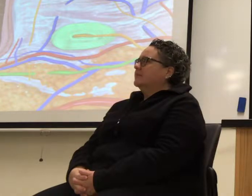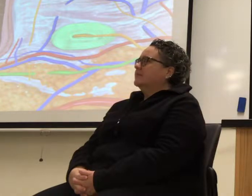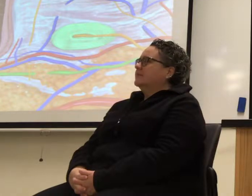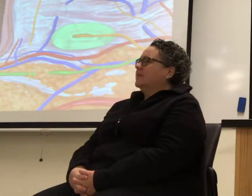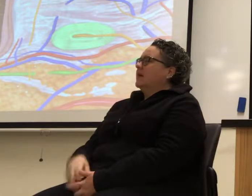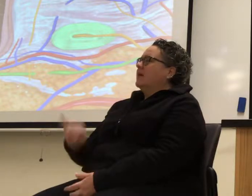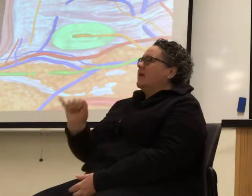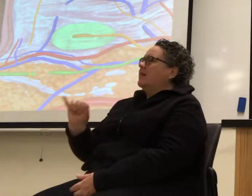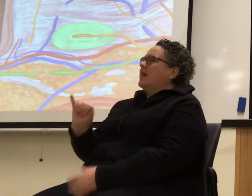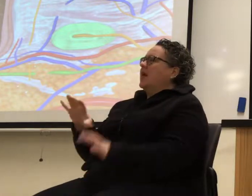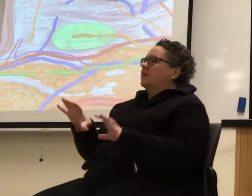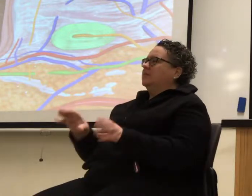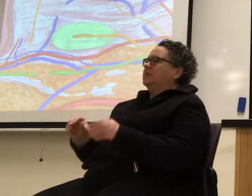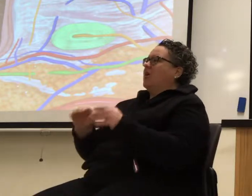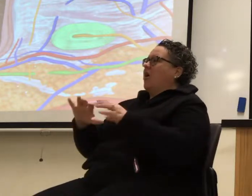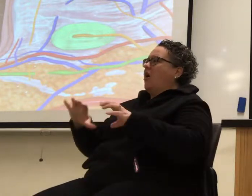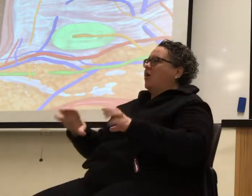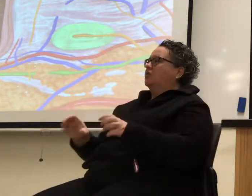vibrations.